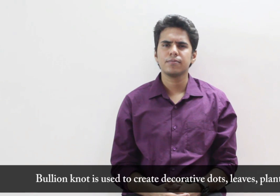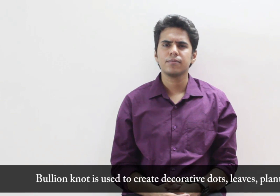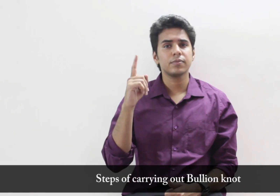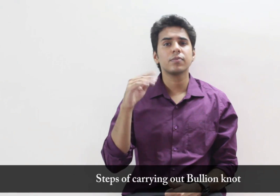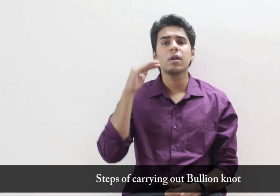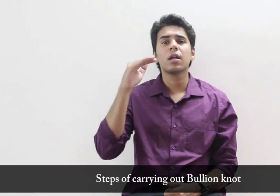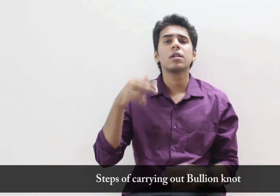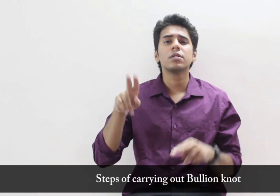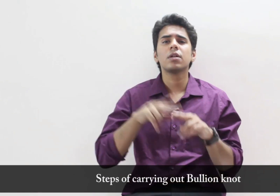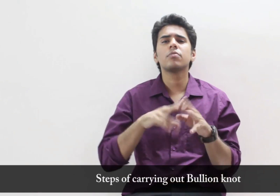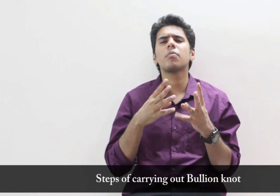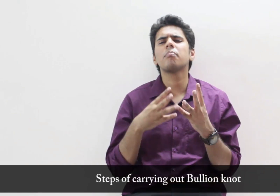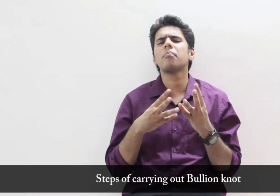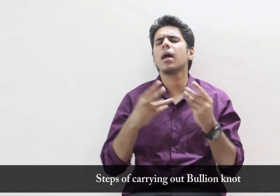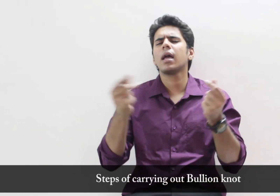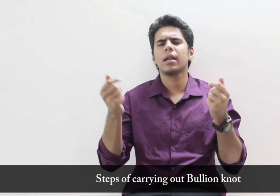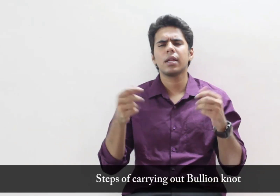Steps of carrying out bullion knot.